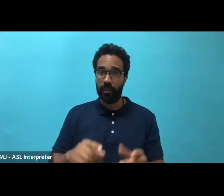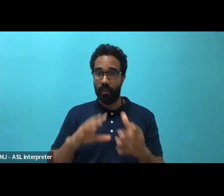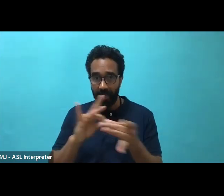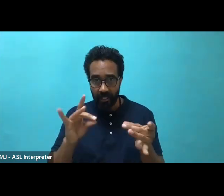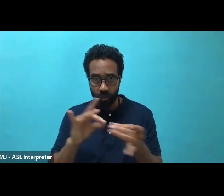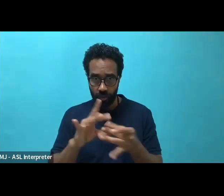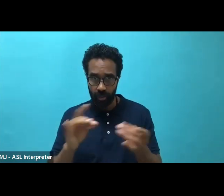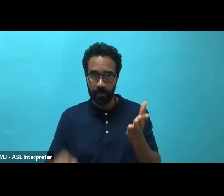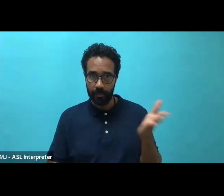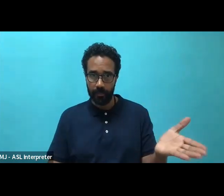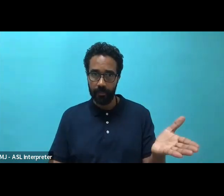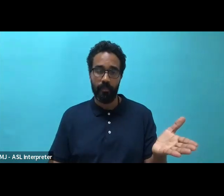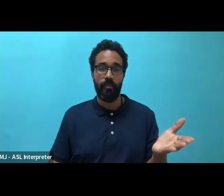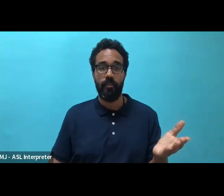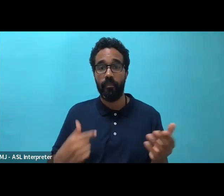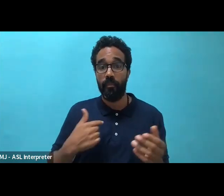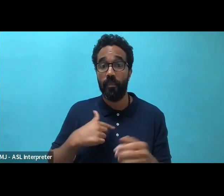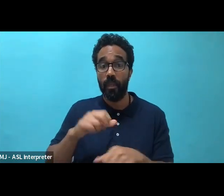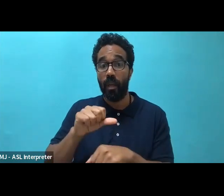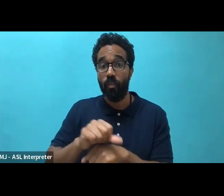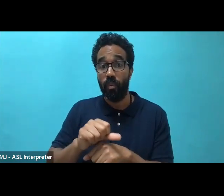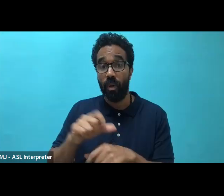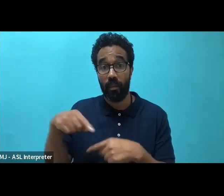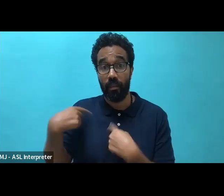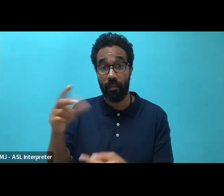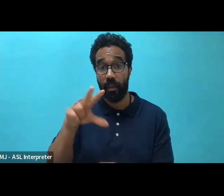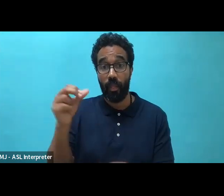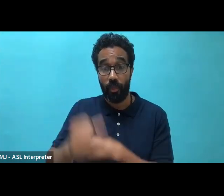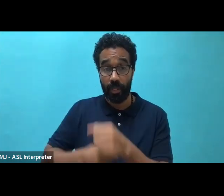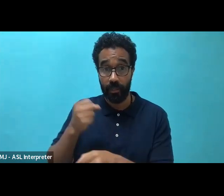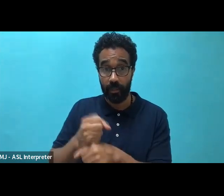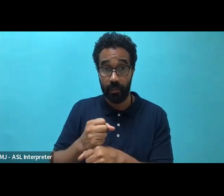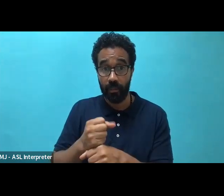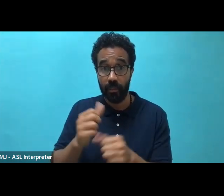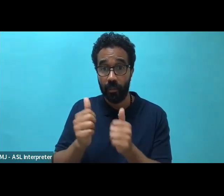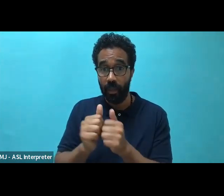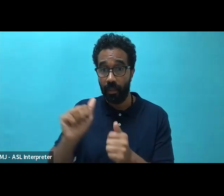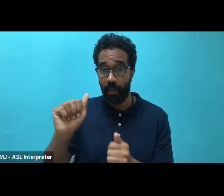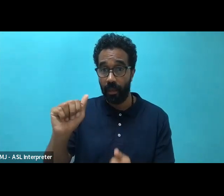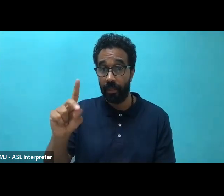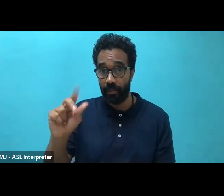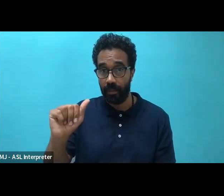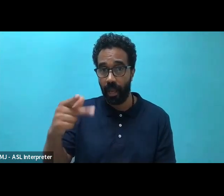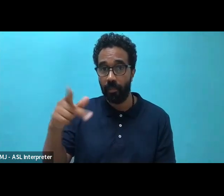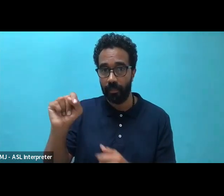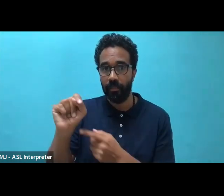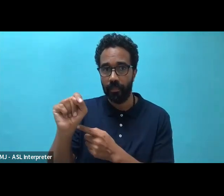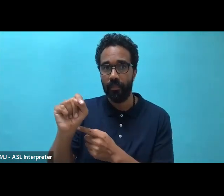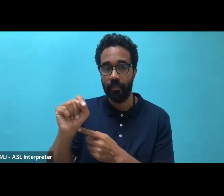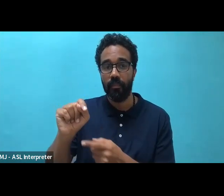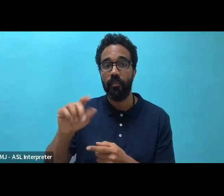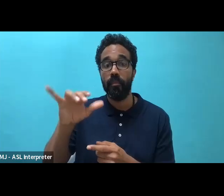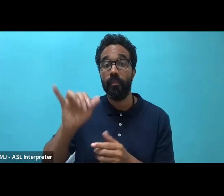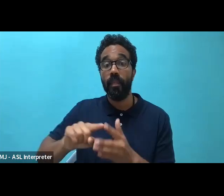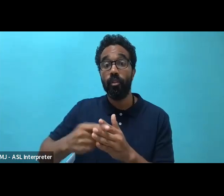work on and off for 30 years with ADAPT. And one of the things ADAPTed when it was first started in the early